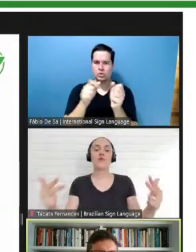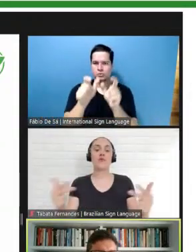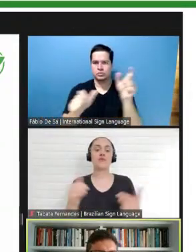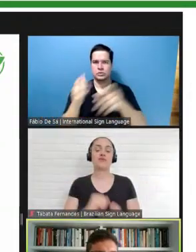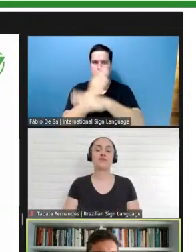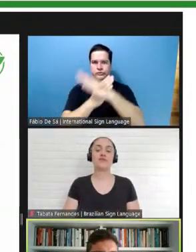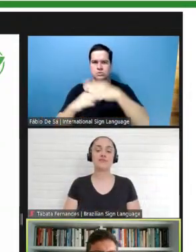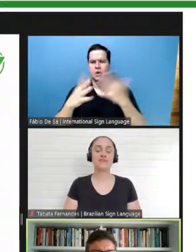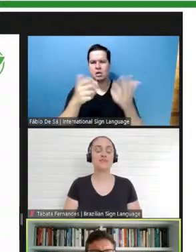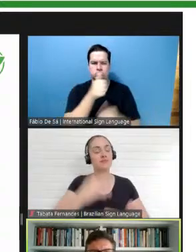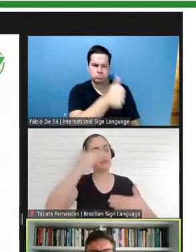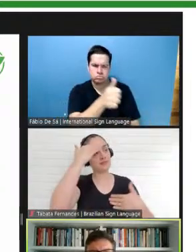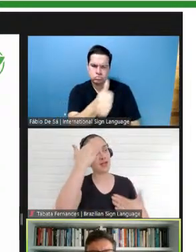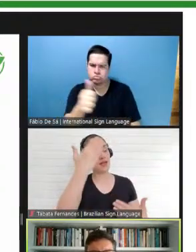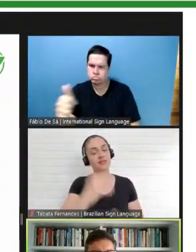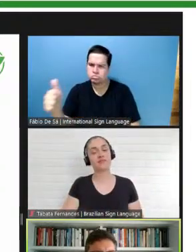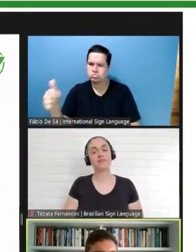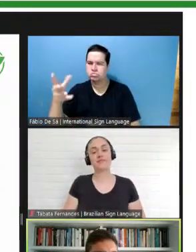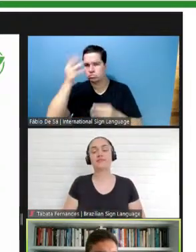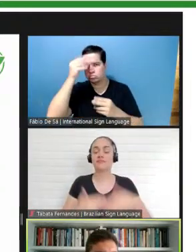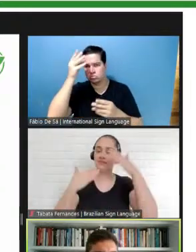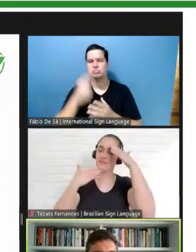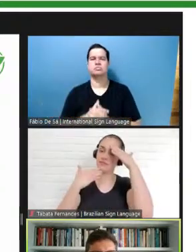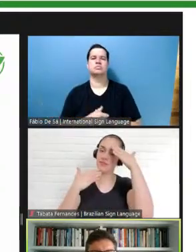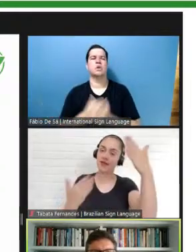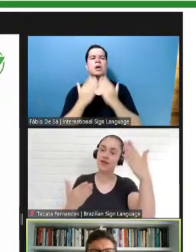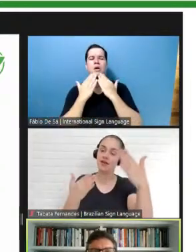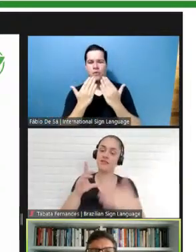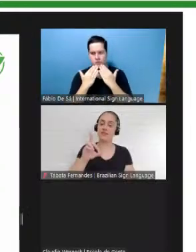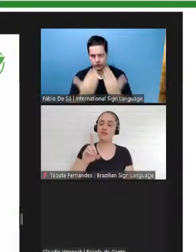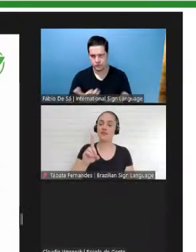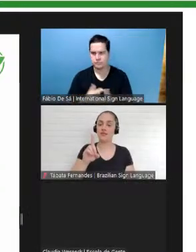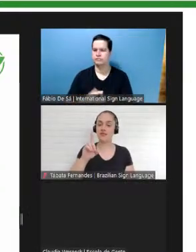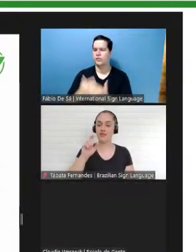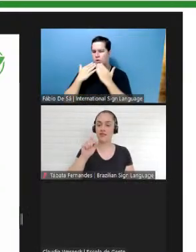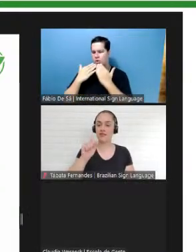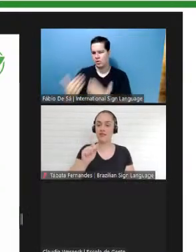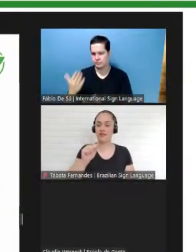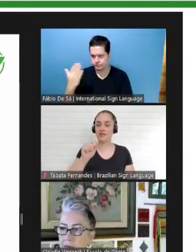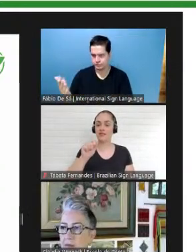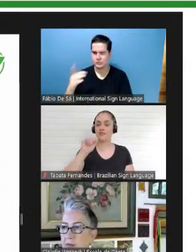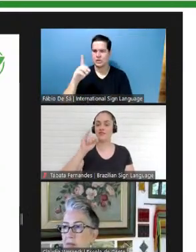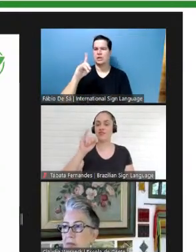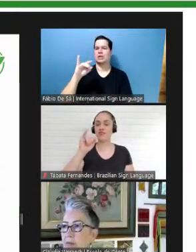Thank you, Diane. Very interesting, all those examples,